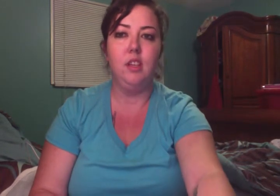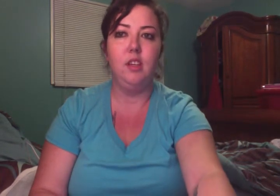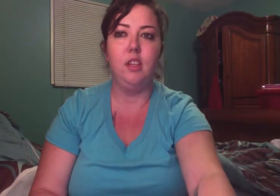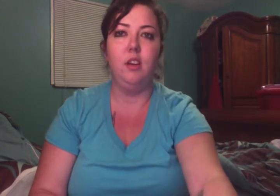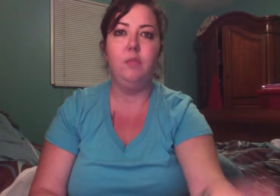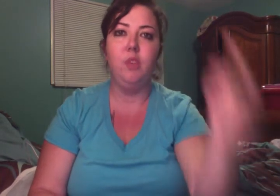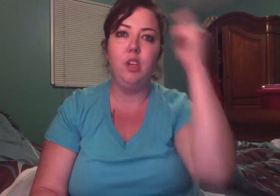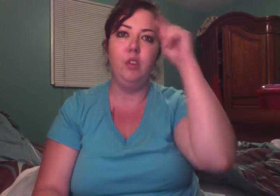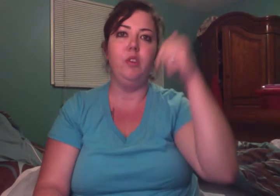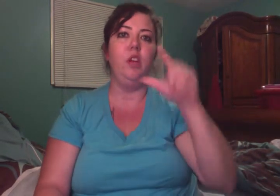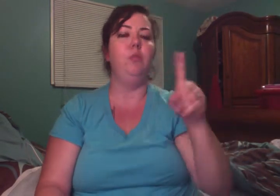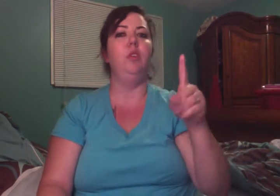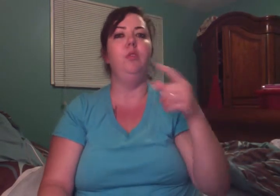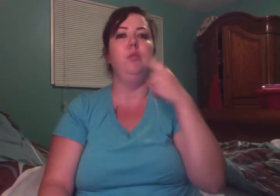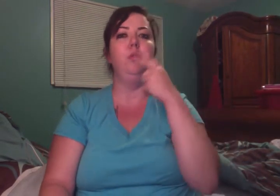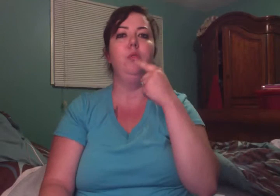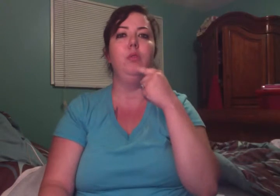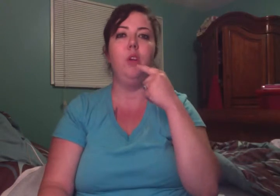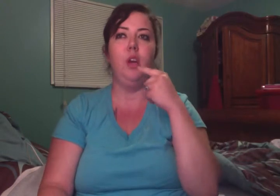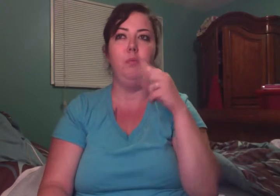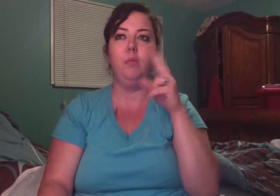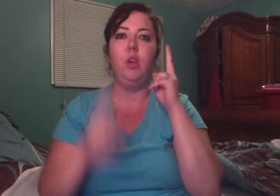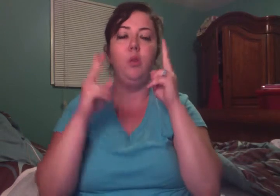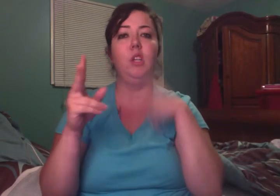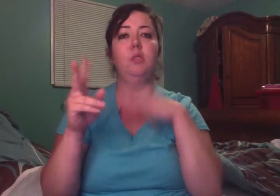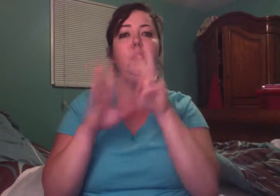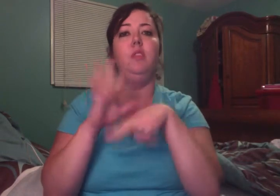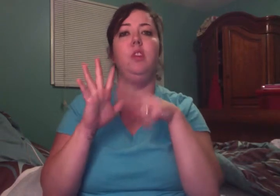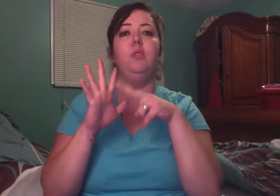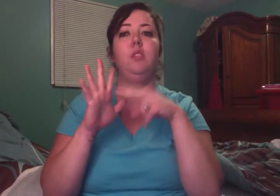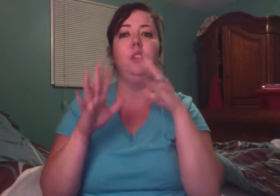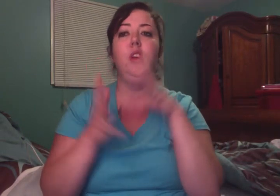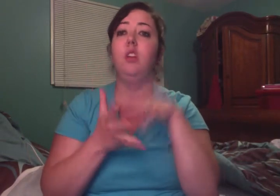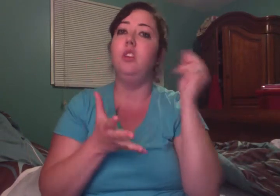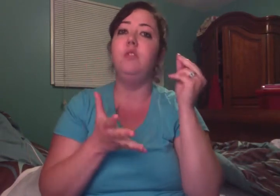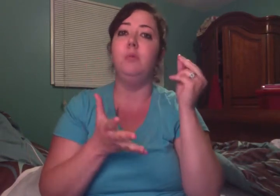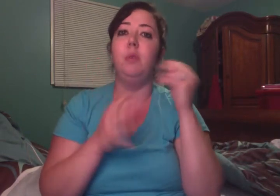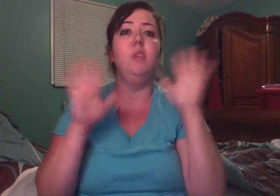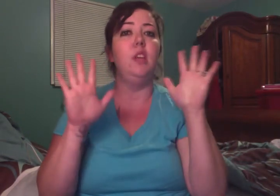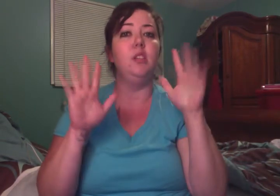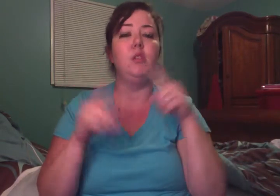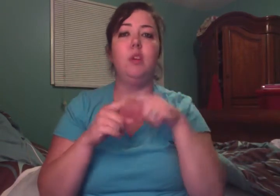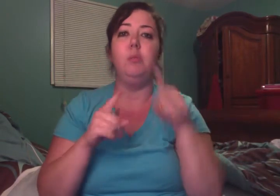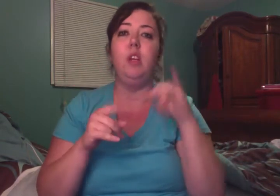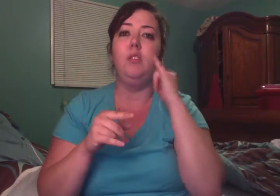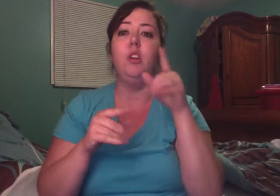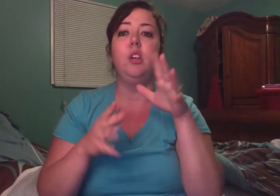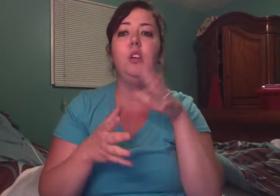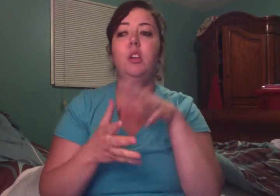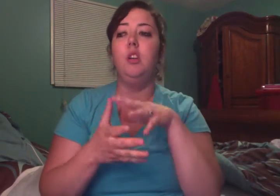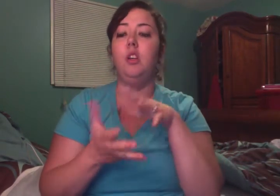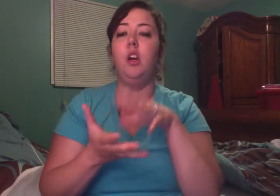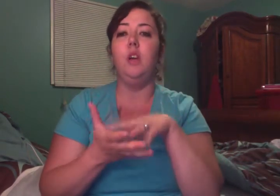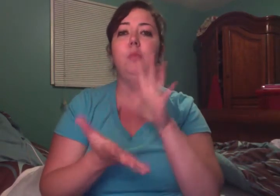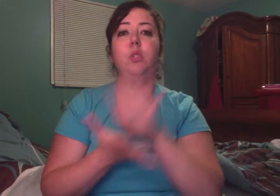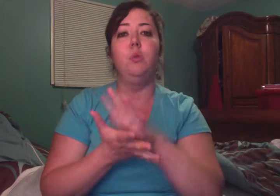clear. For anyone who watches my videos and learns from them, that's great. But if you're in school